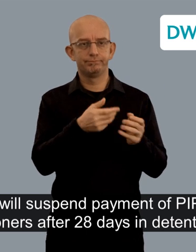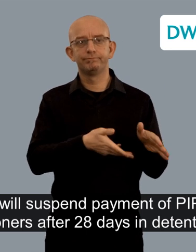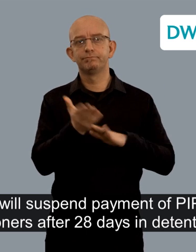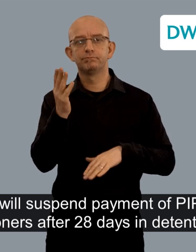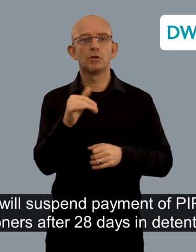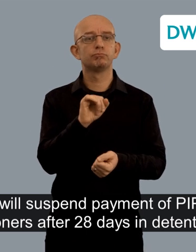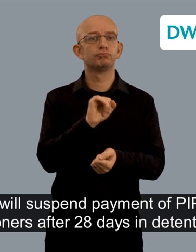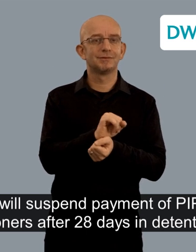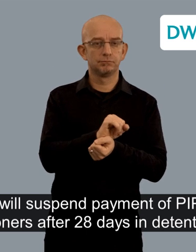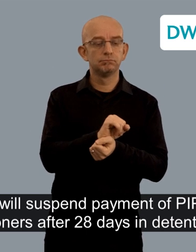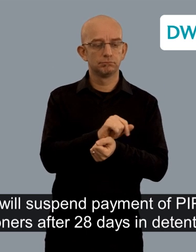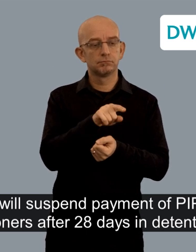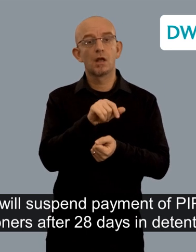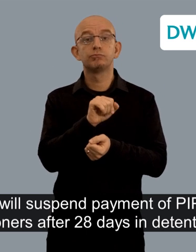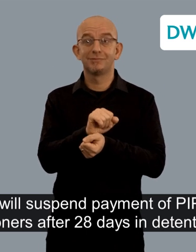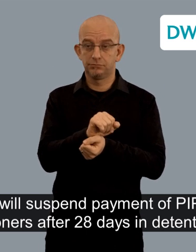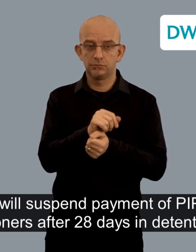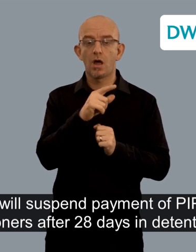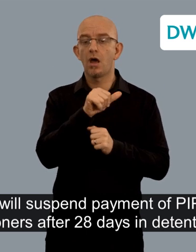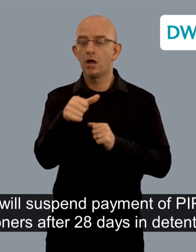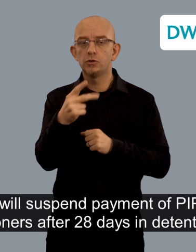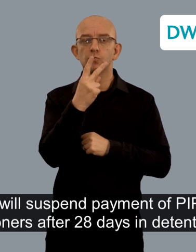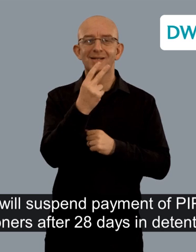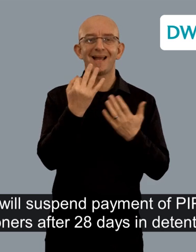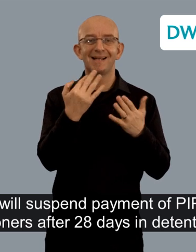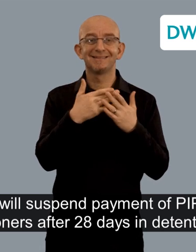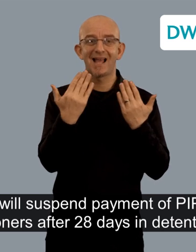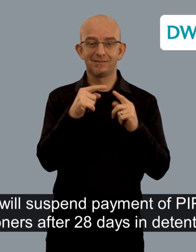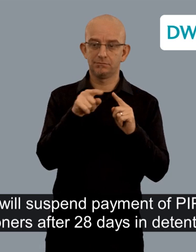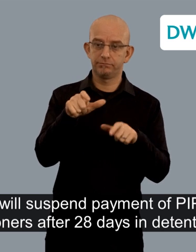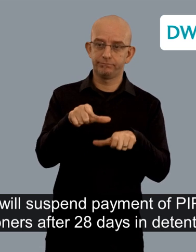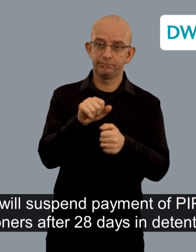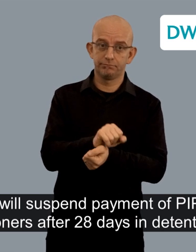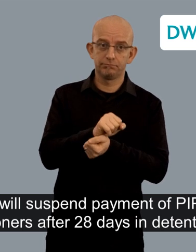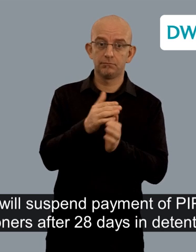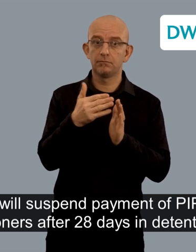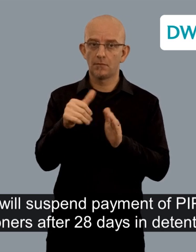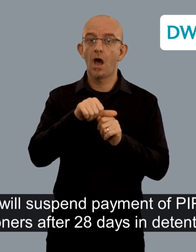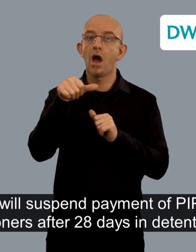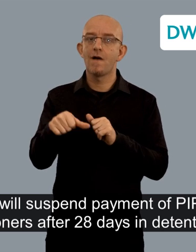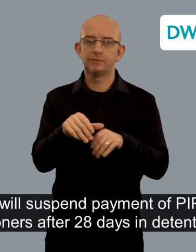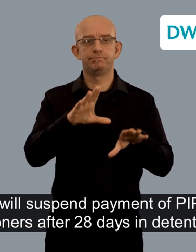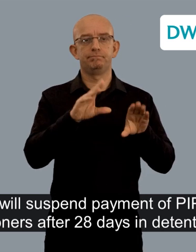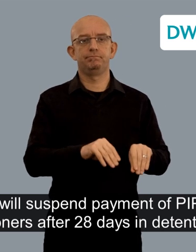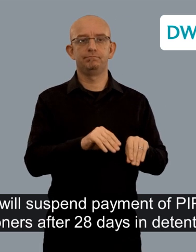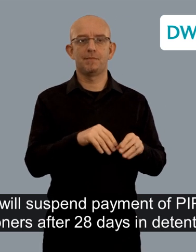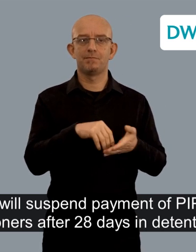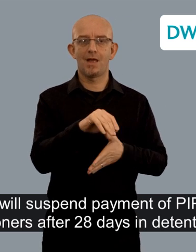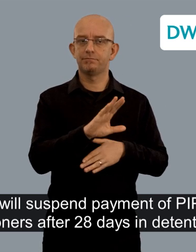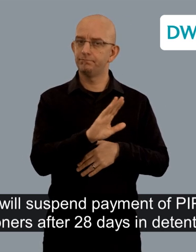detention. In calculating the time in prison, periods less